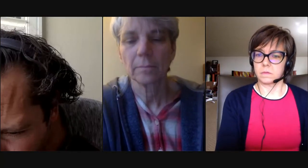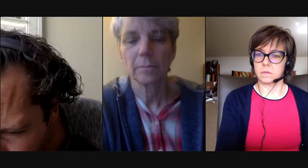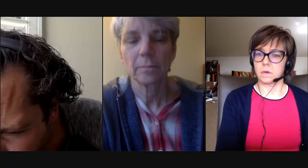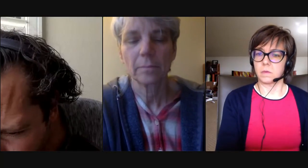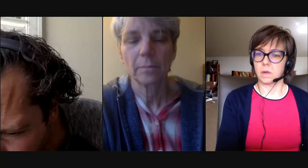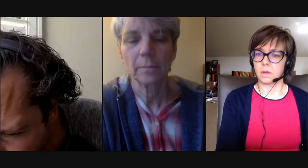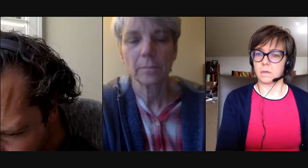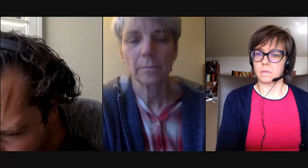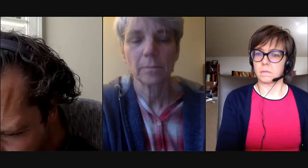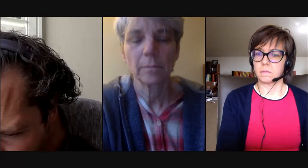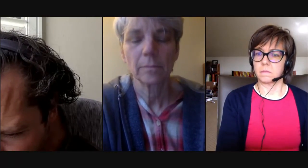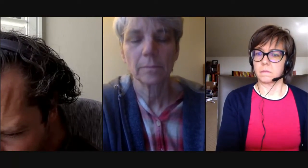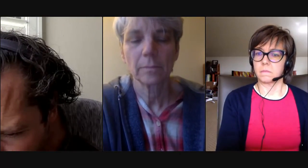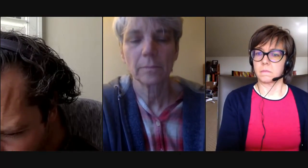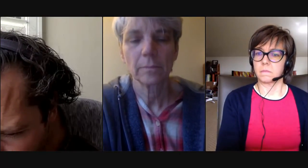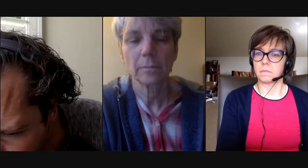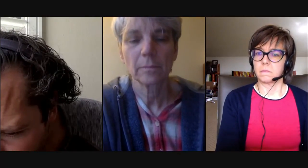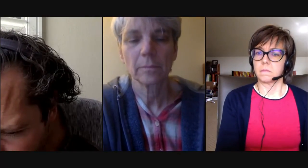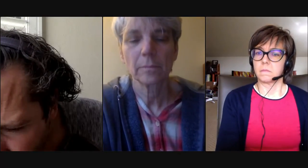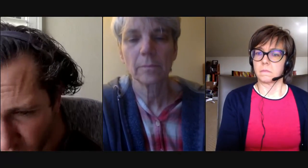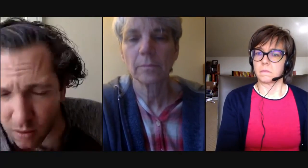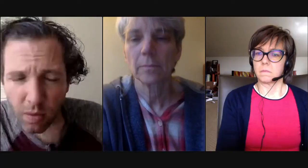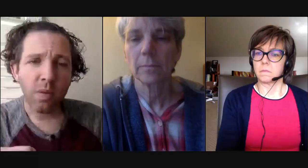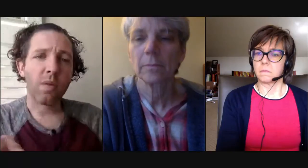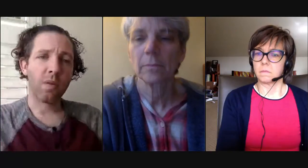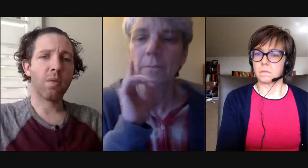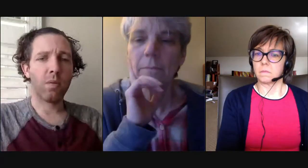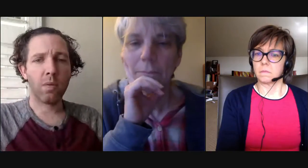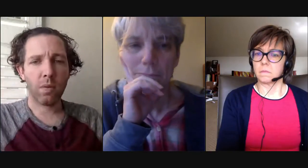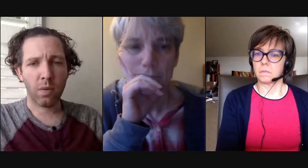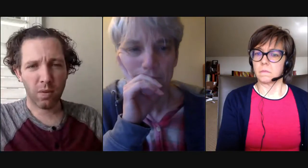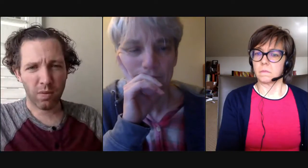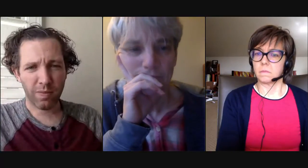Okay.